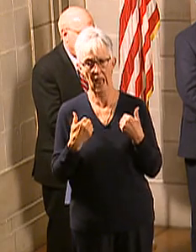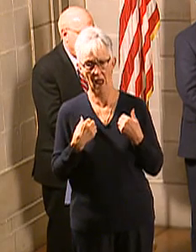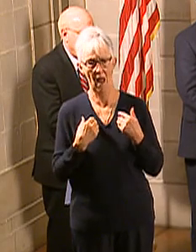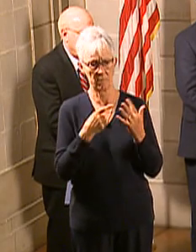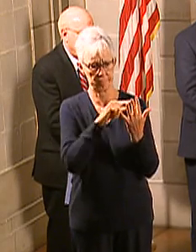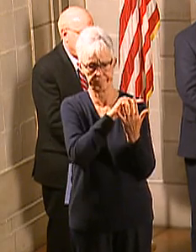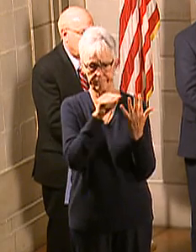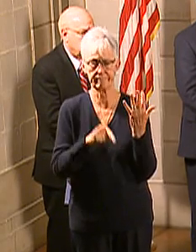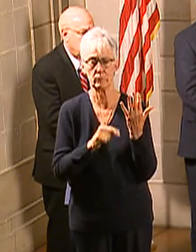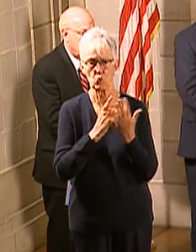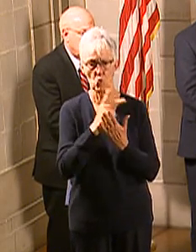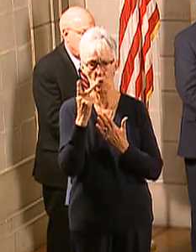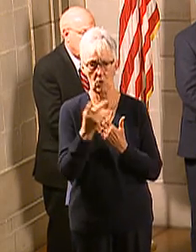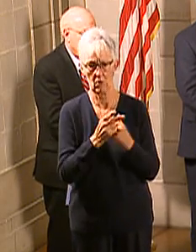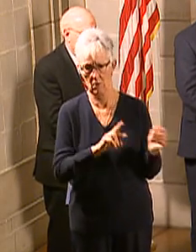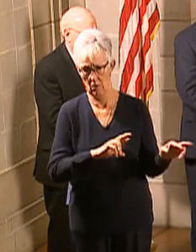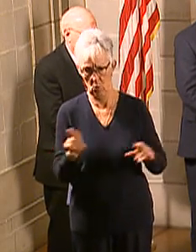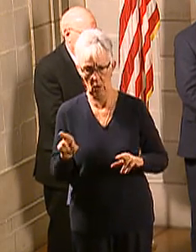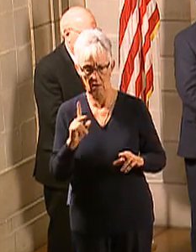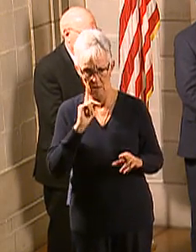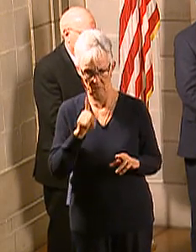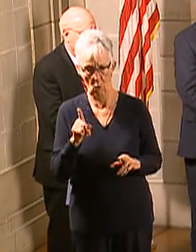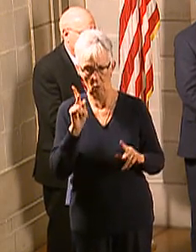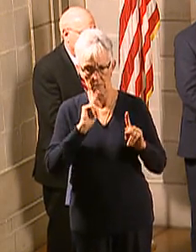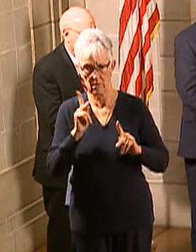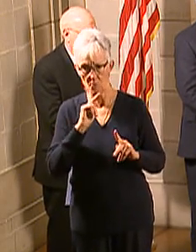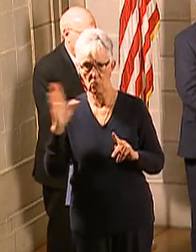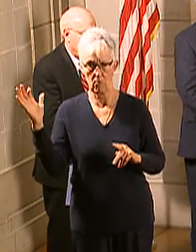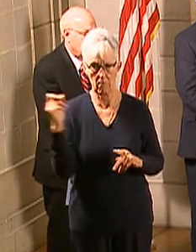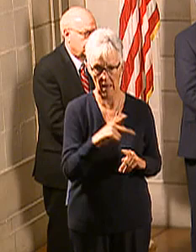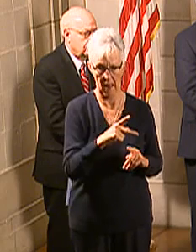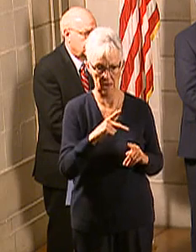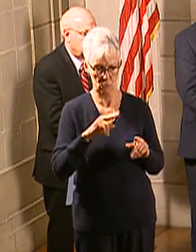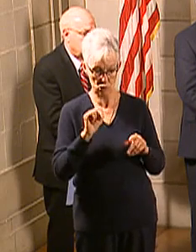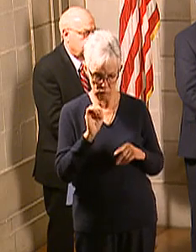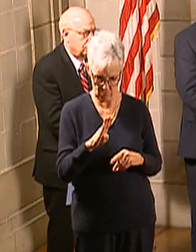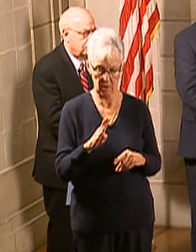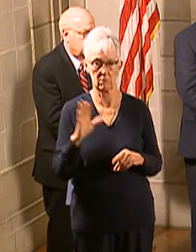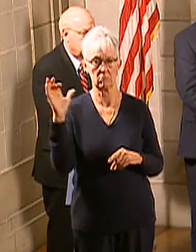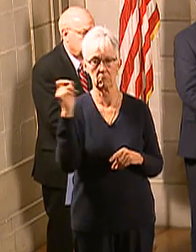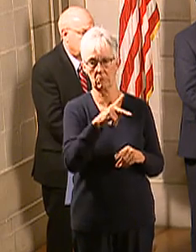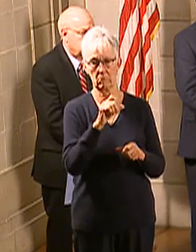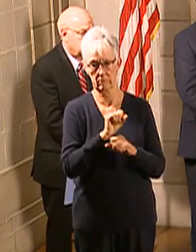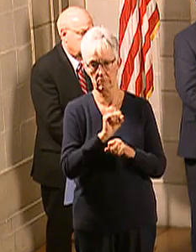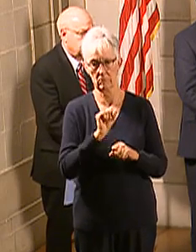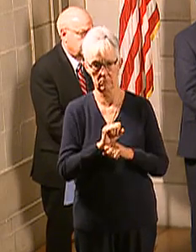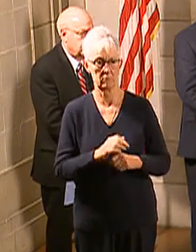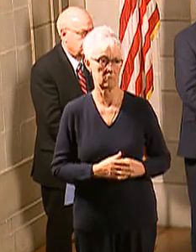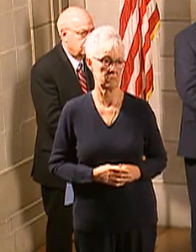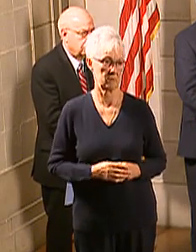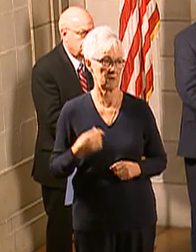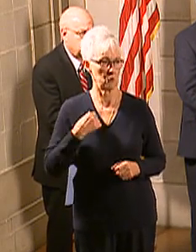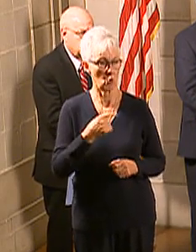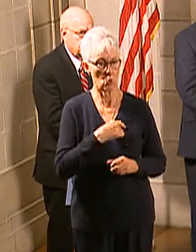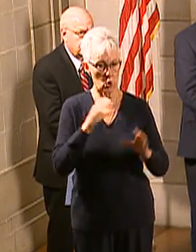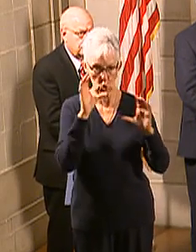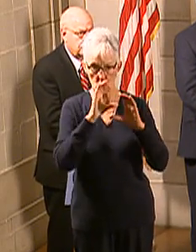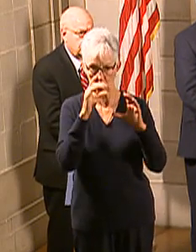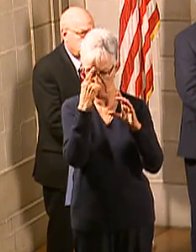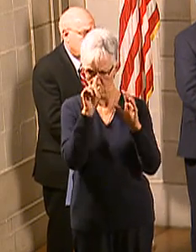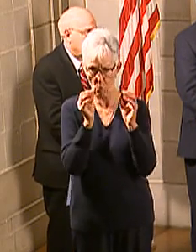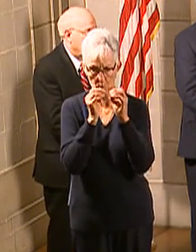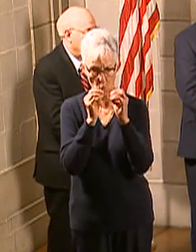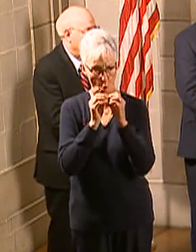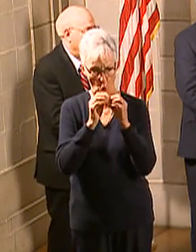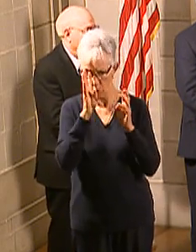And certainly, we're going to continue to look for innovative ways to be able to get people back into the workforce who may have taken some time off, and get